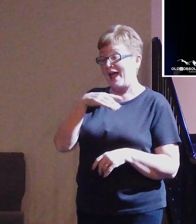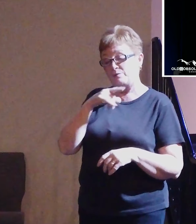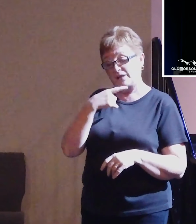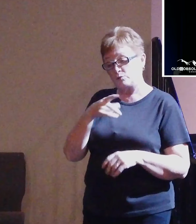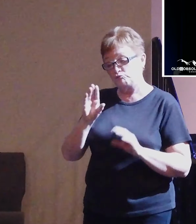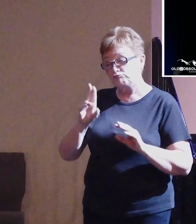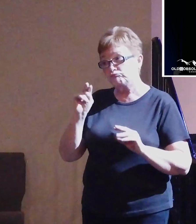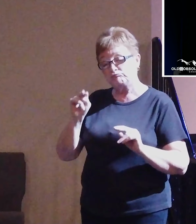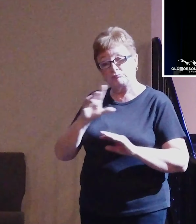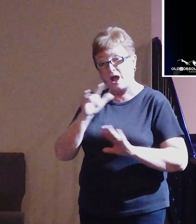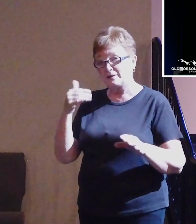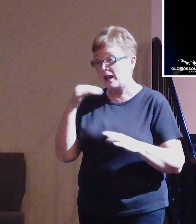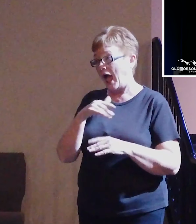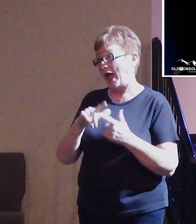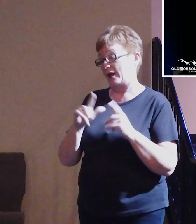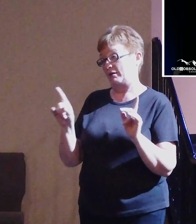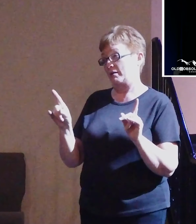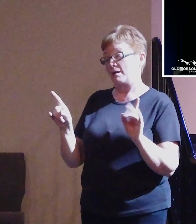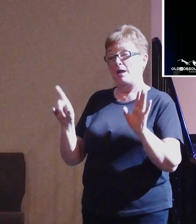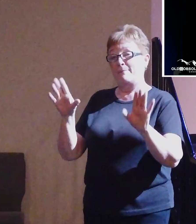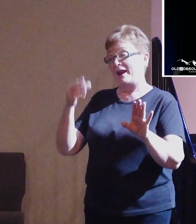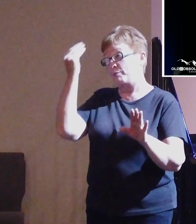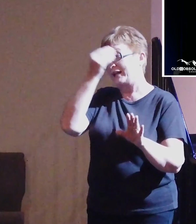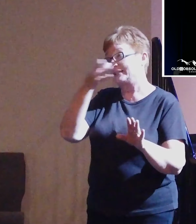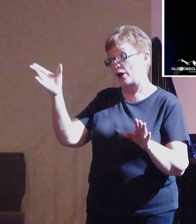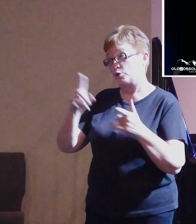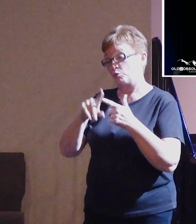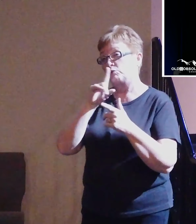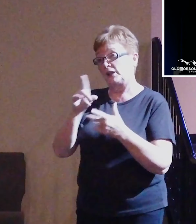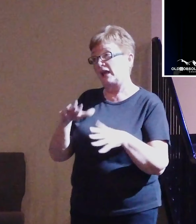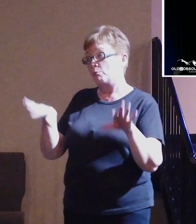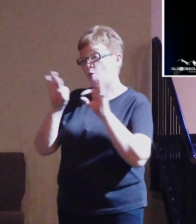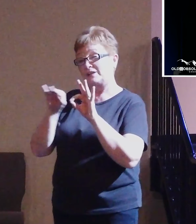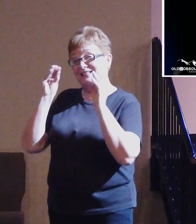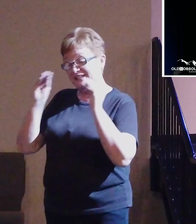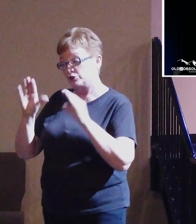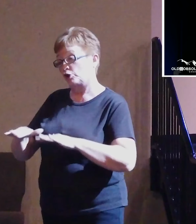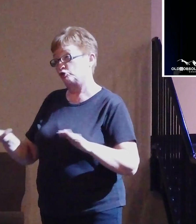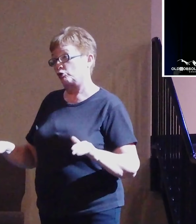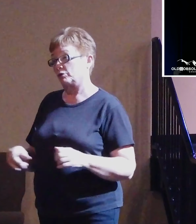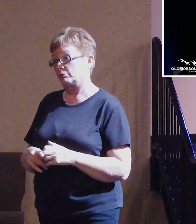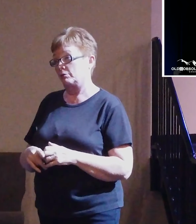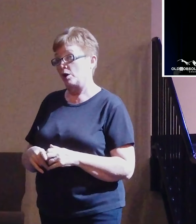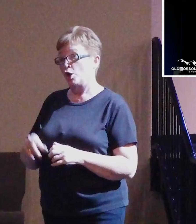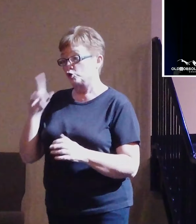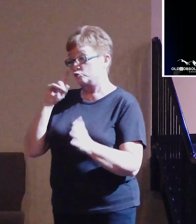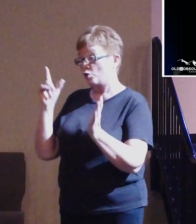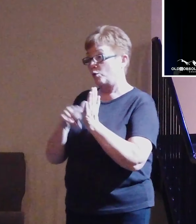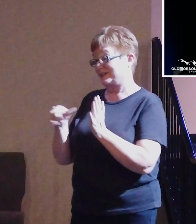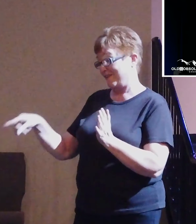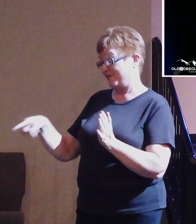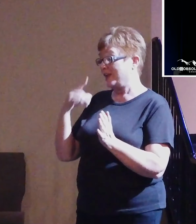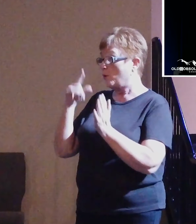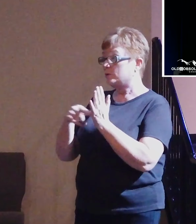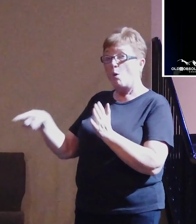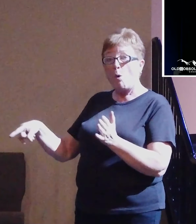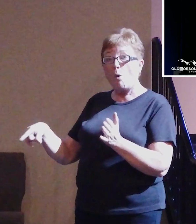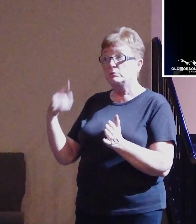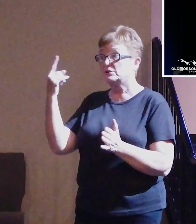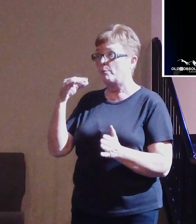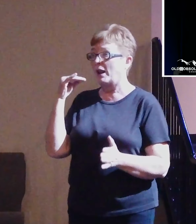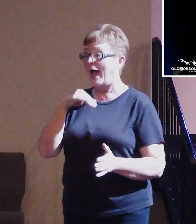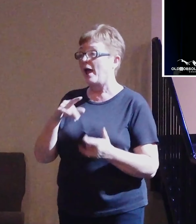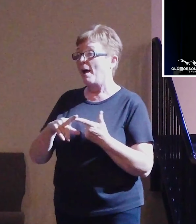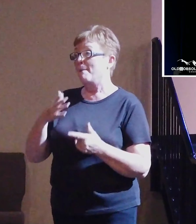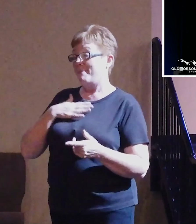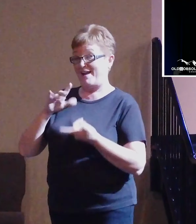By the way, I think it's super important to teach our children to spot lies. A